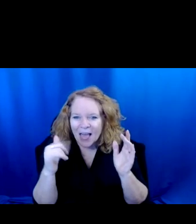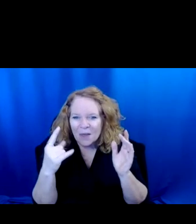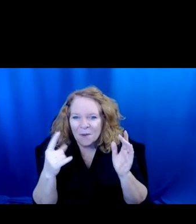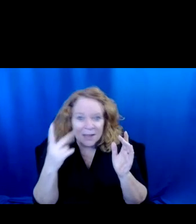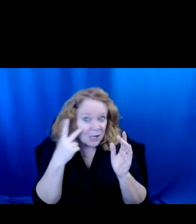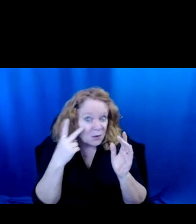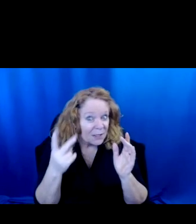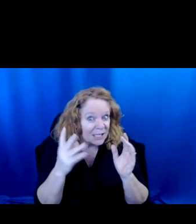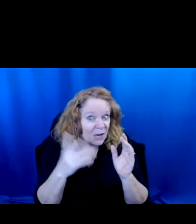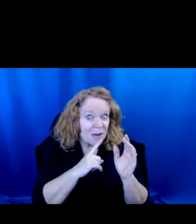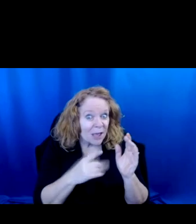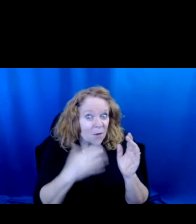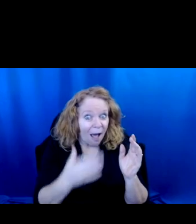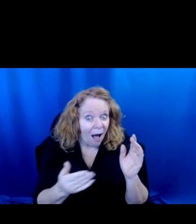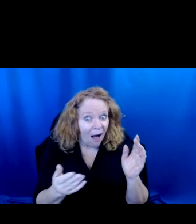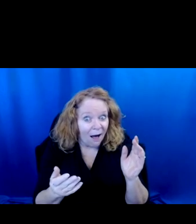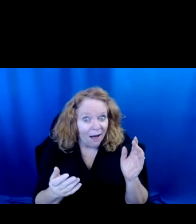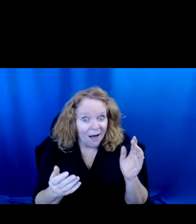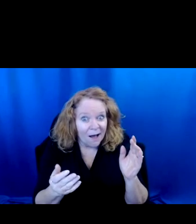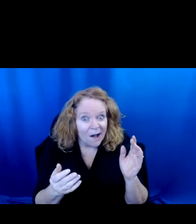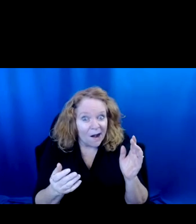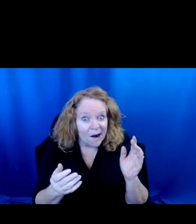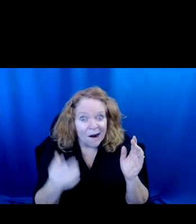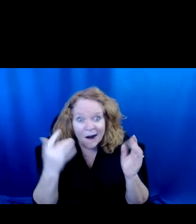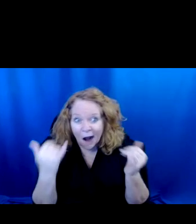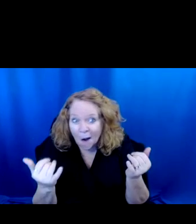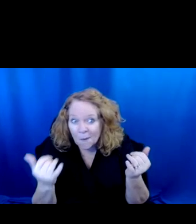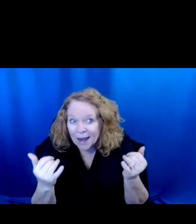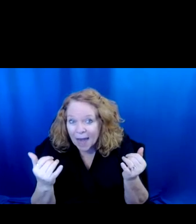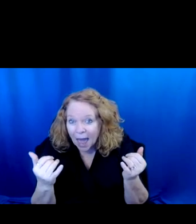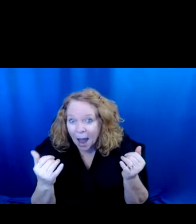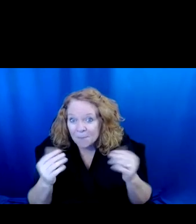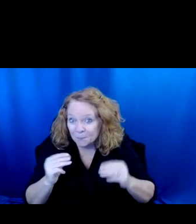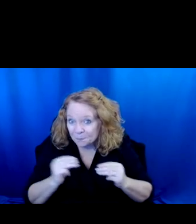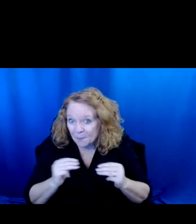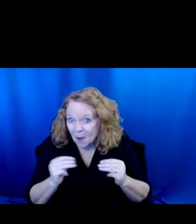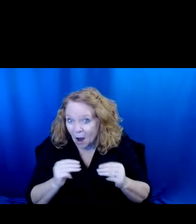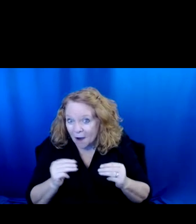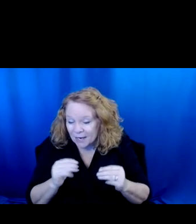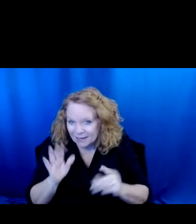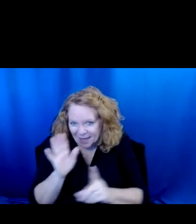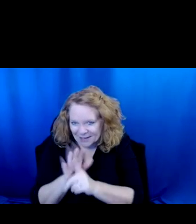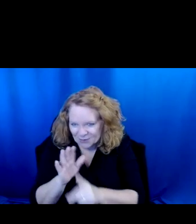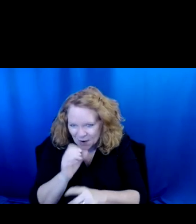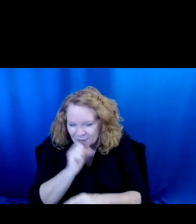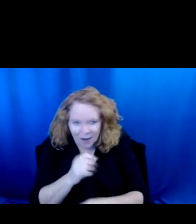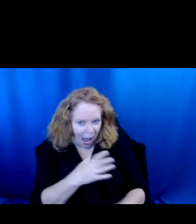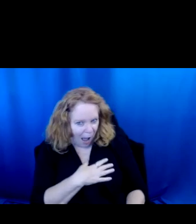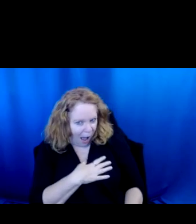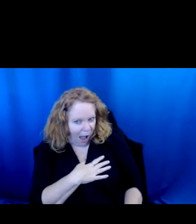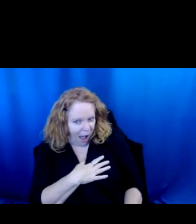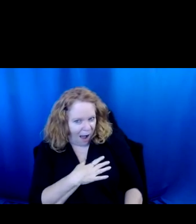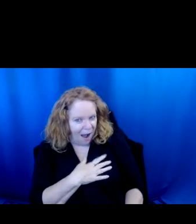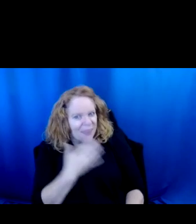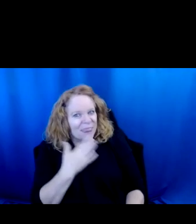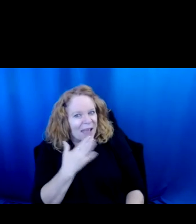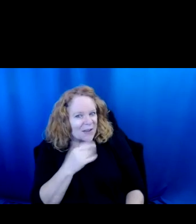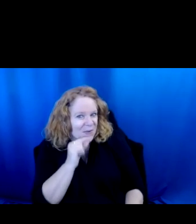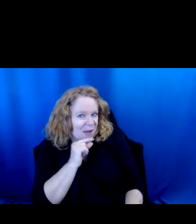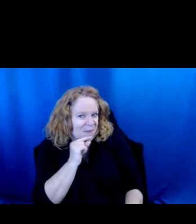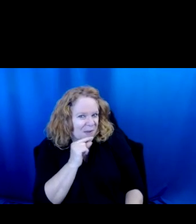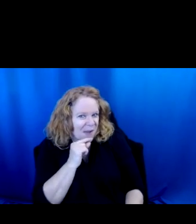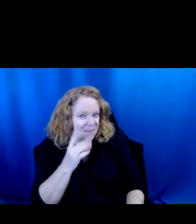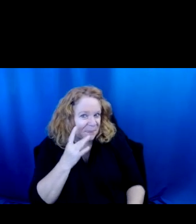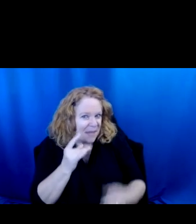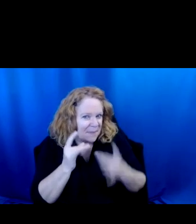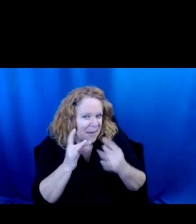Marvin. Hey, what's little Marvin's? He's got his own ice cream now. Oh, thanks, Grinny Grin Grin. Yummy, yummy, yummy, my